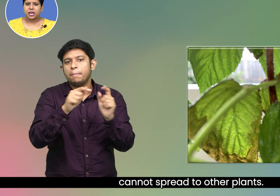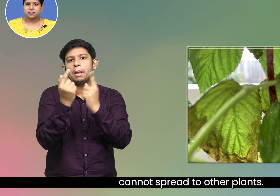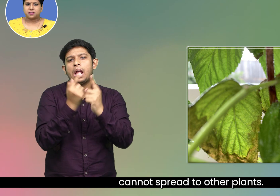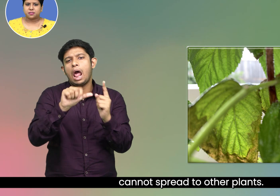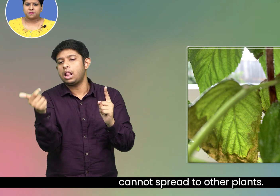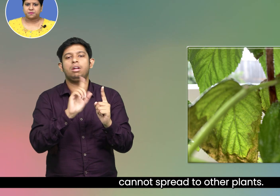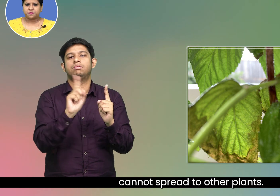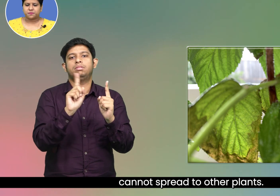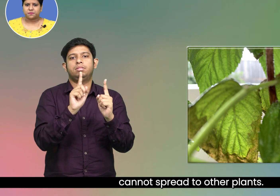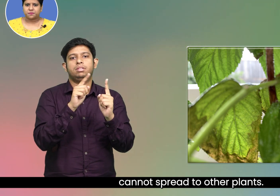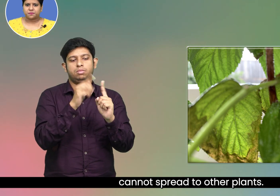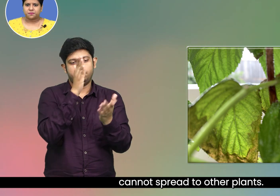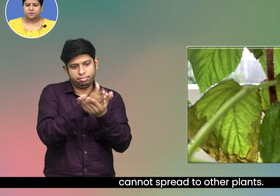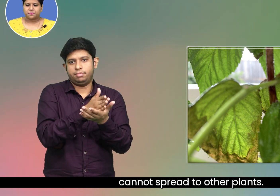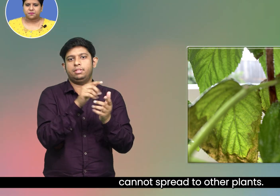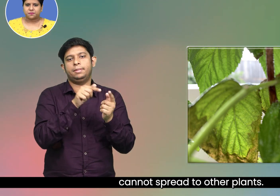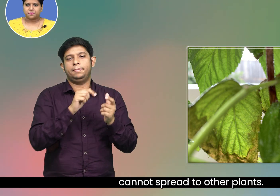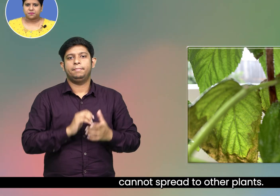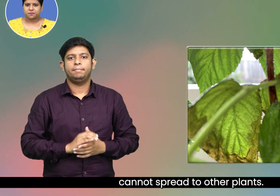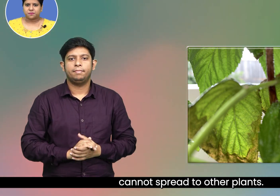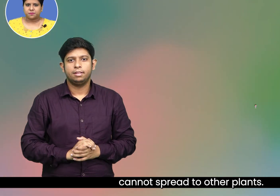other plants.